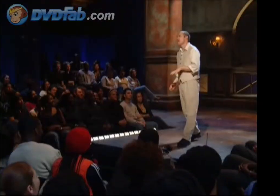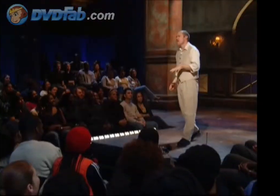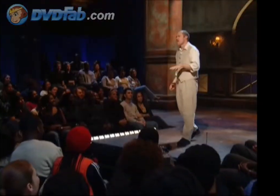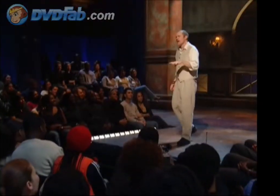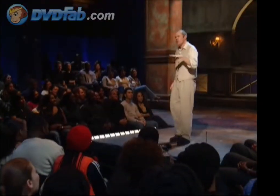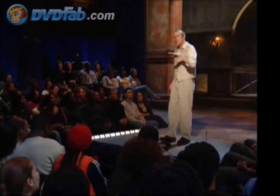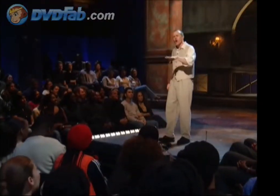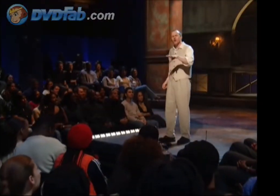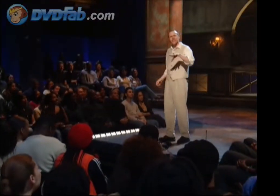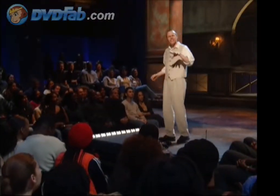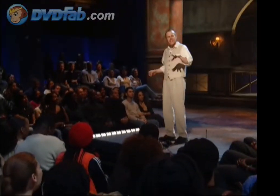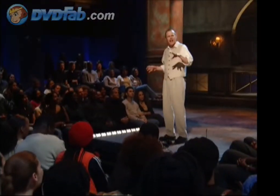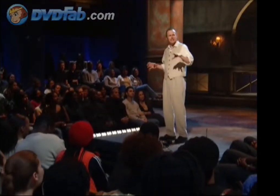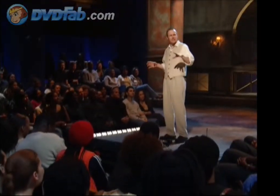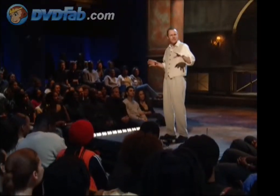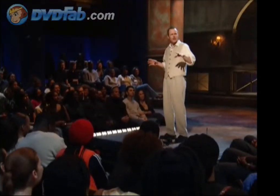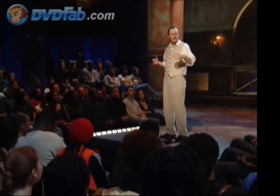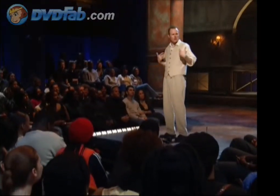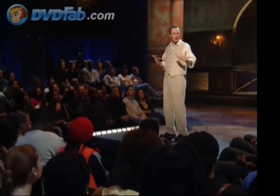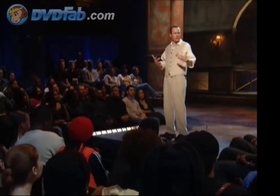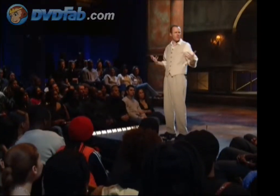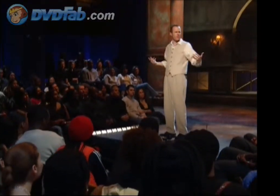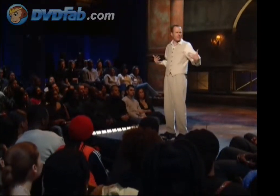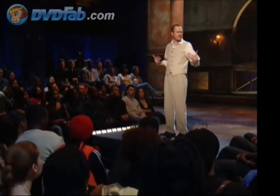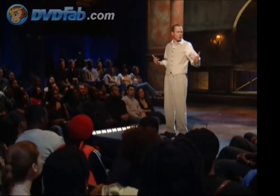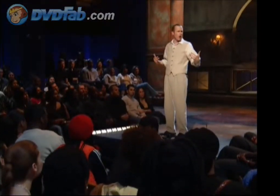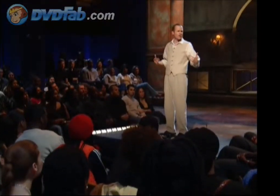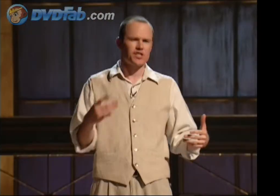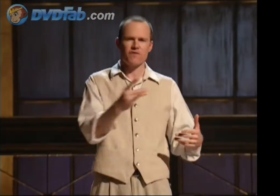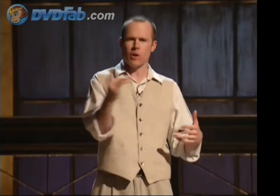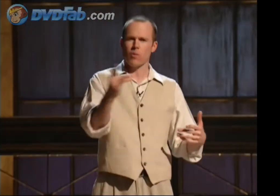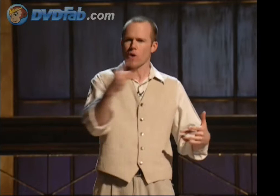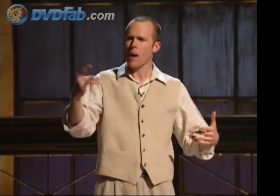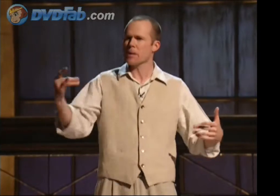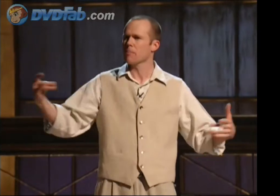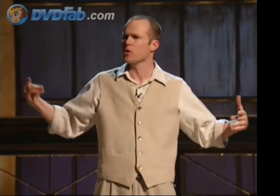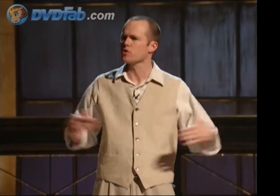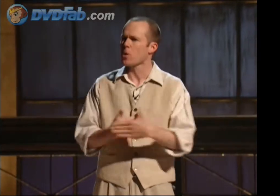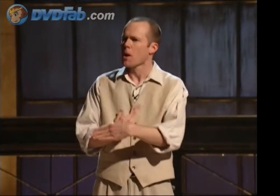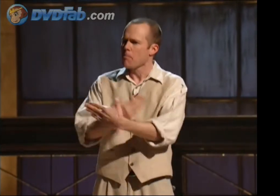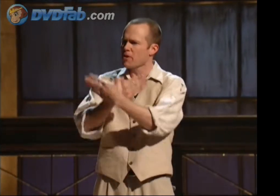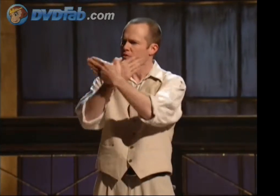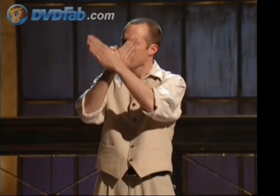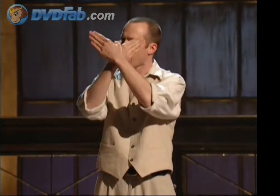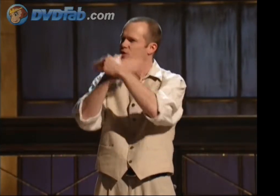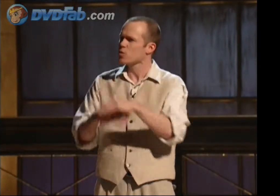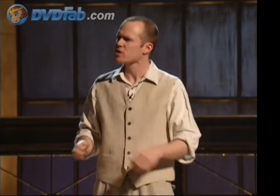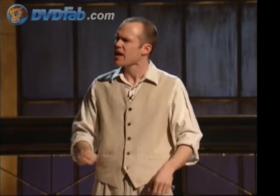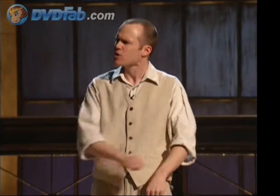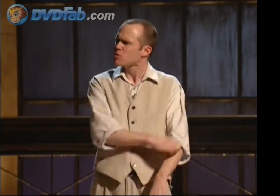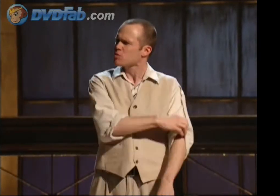And the words, the signs themselves are as wonderful for me to watch as if they were hummingbirds or butterflies. Words like